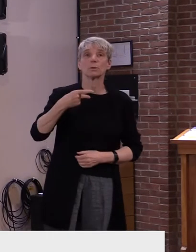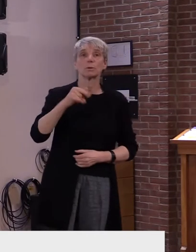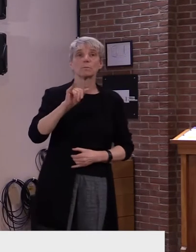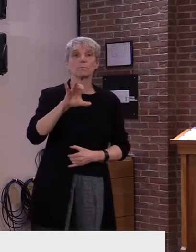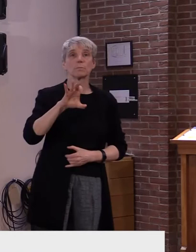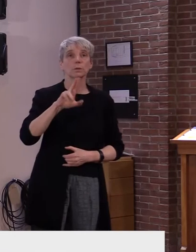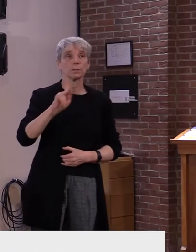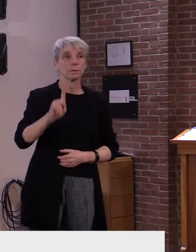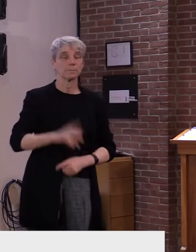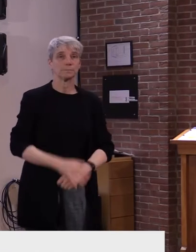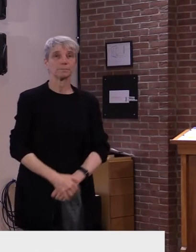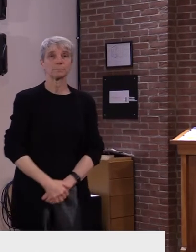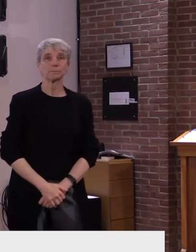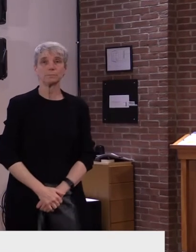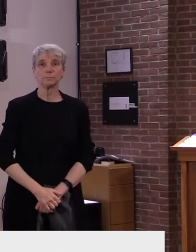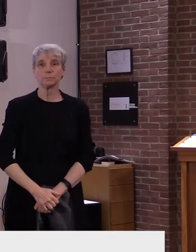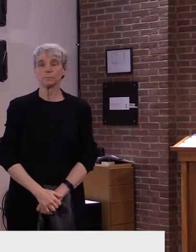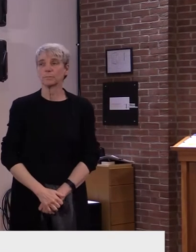pj